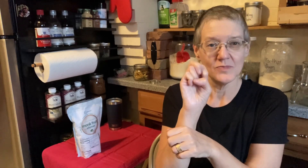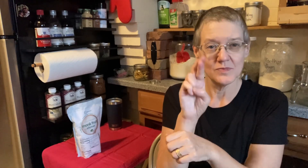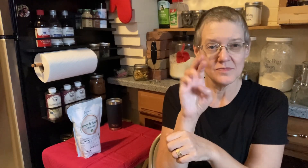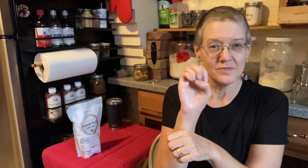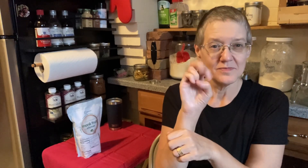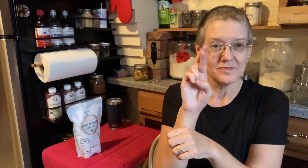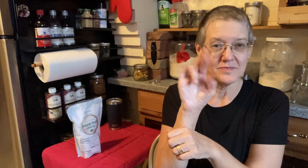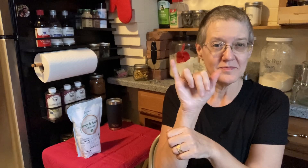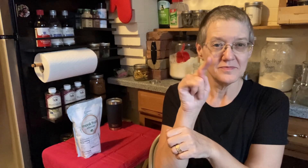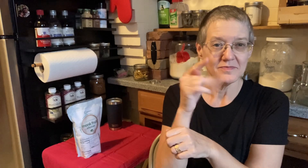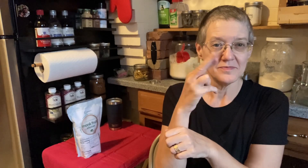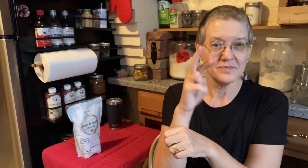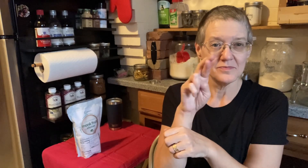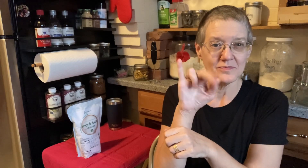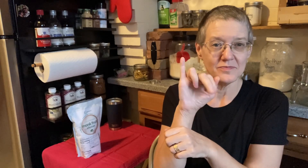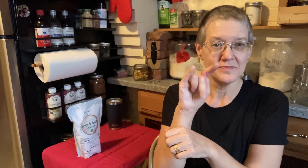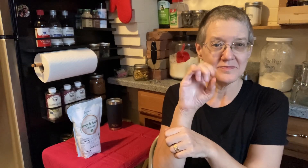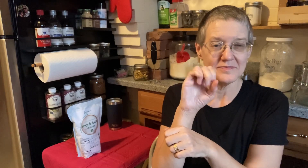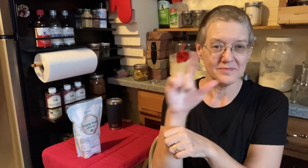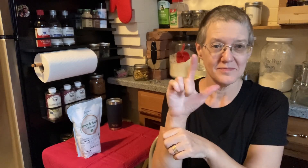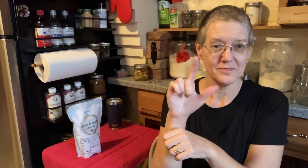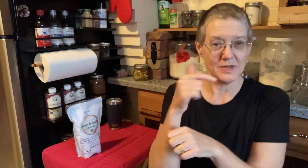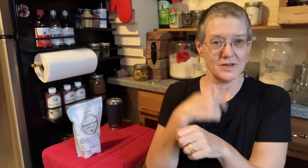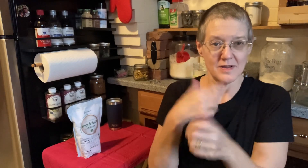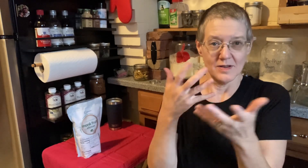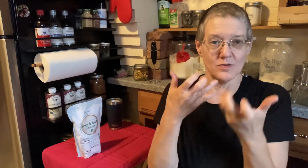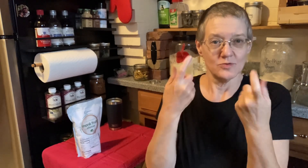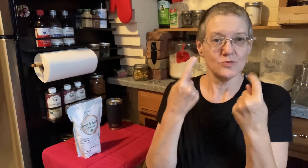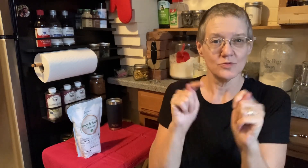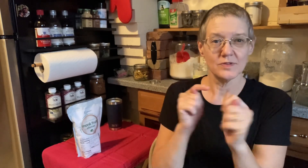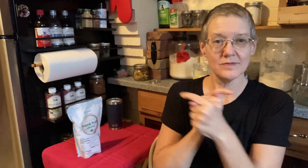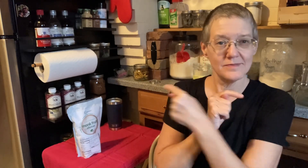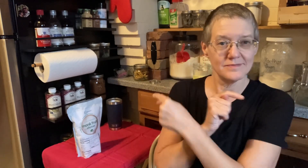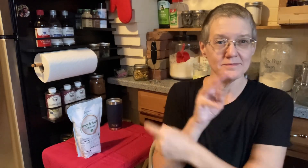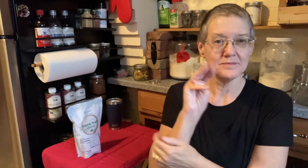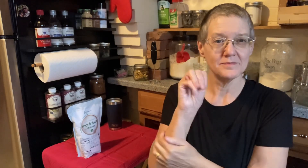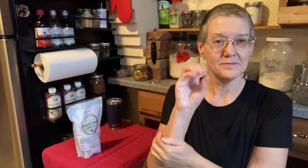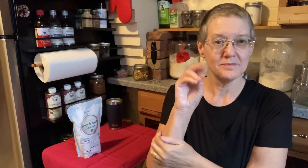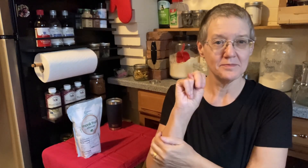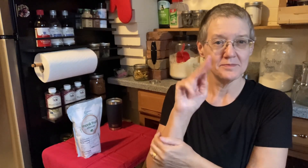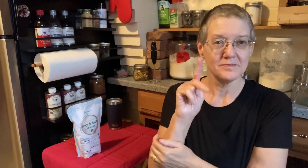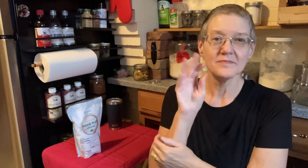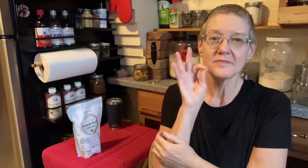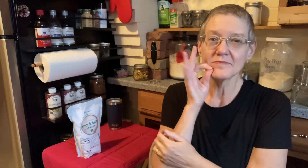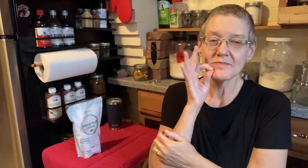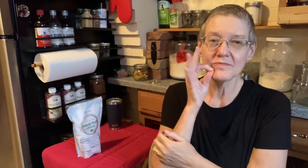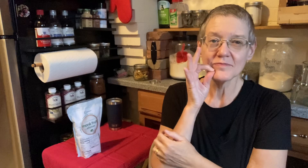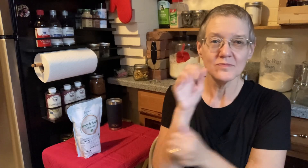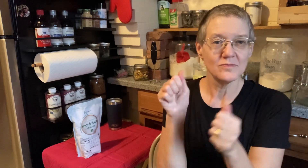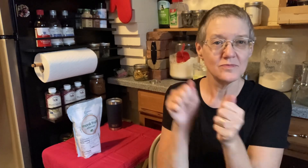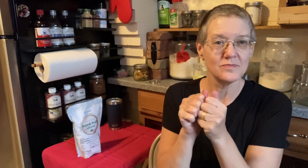like Swerve or erythritol. I want to try this monk fruit with